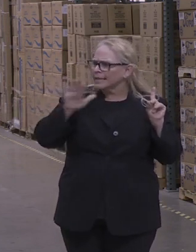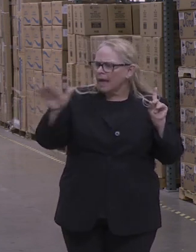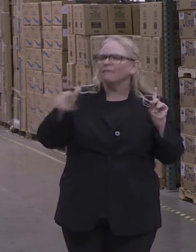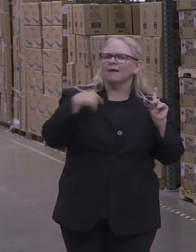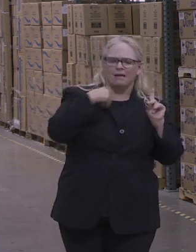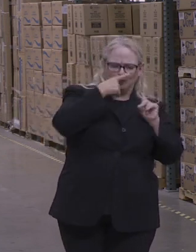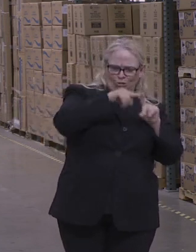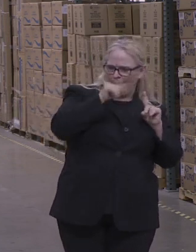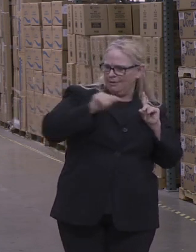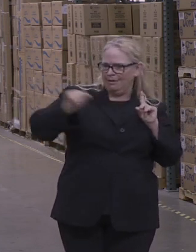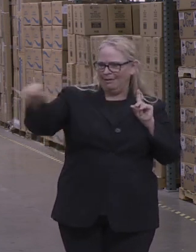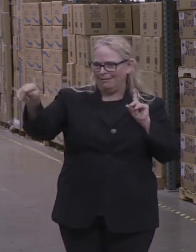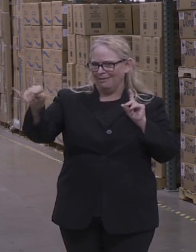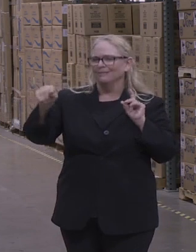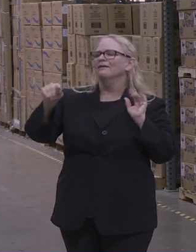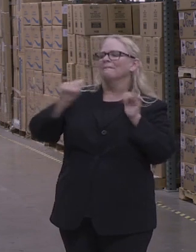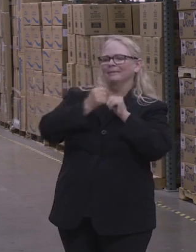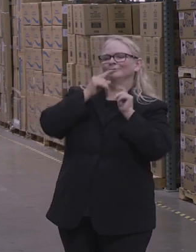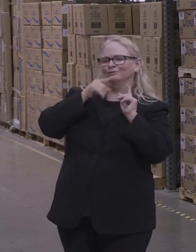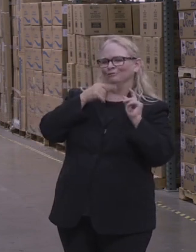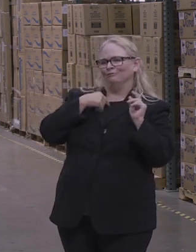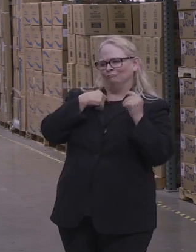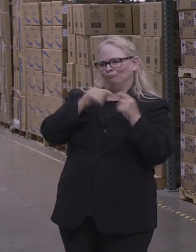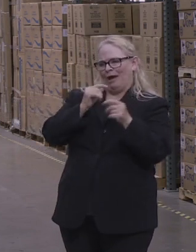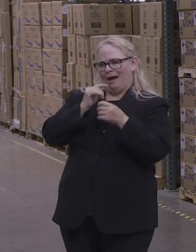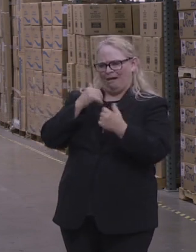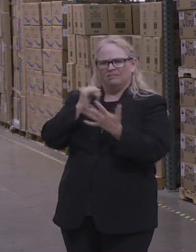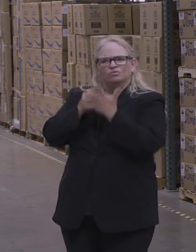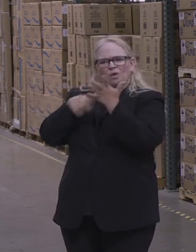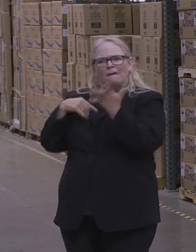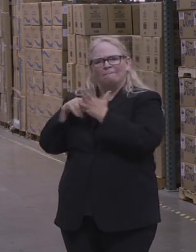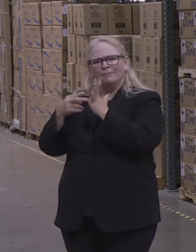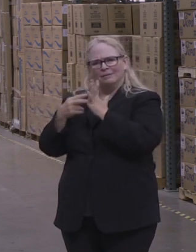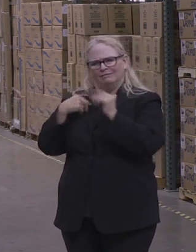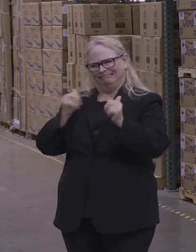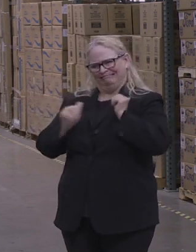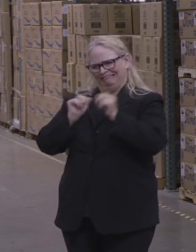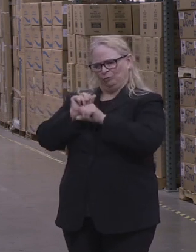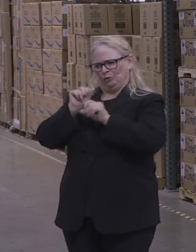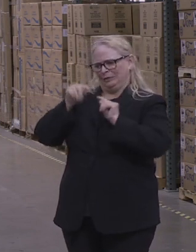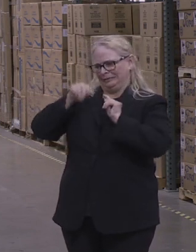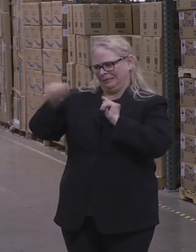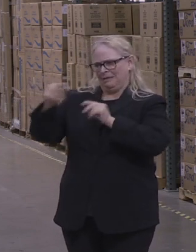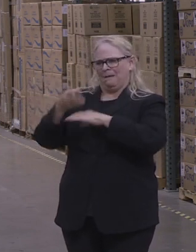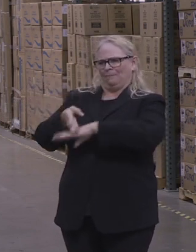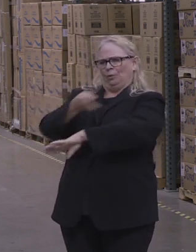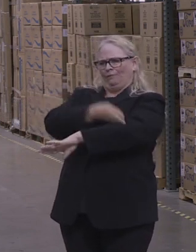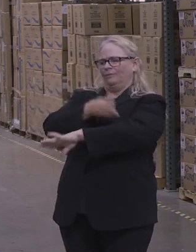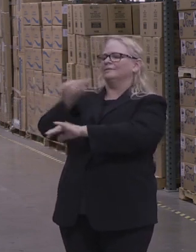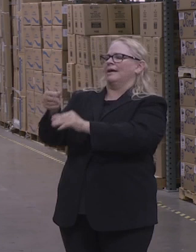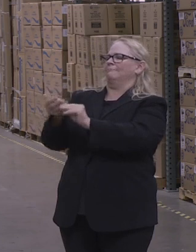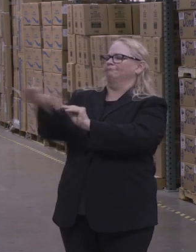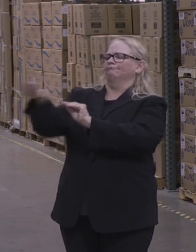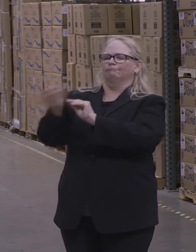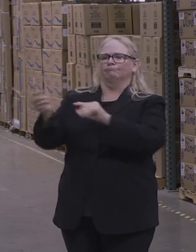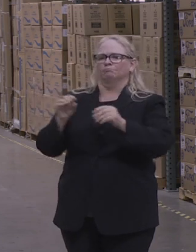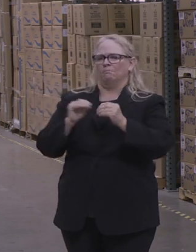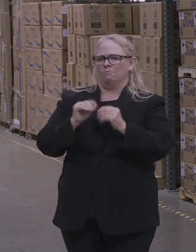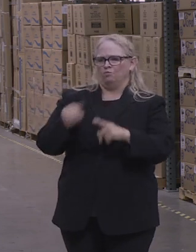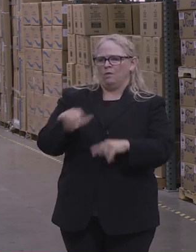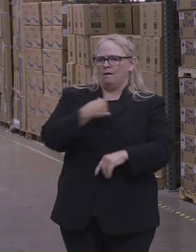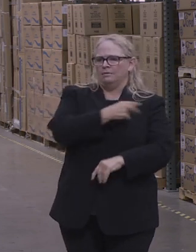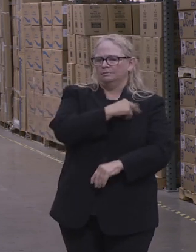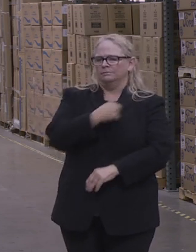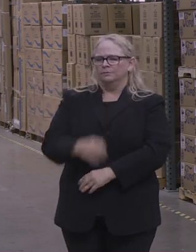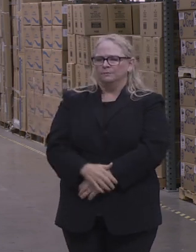masks out. And as I say, we're working aggressively to do just that. Final question, Jonathan Ayestas, KCRA.